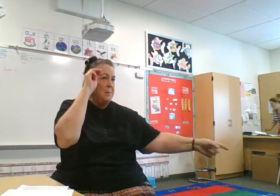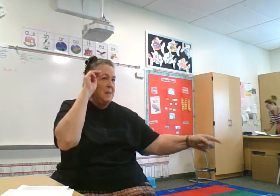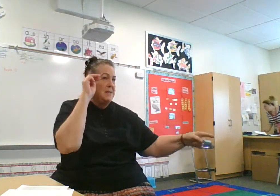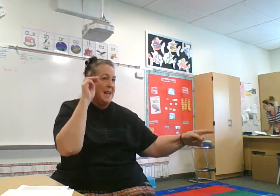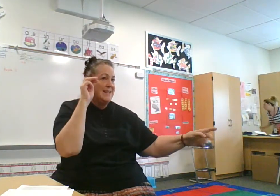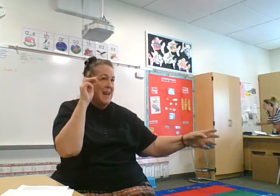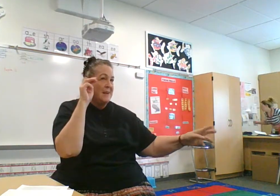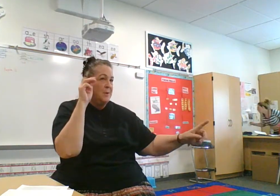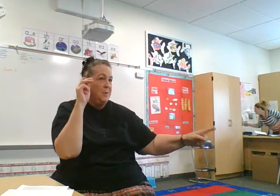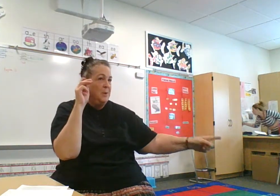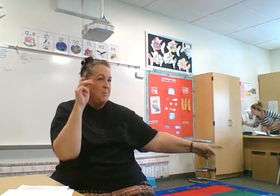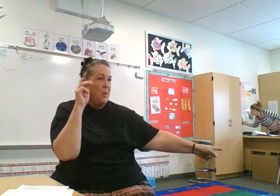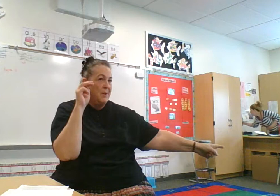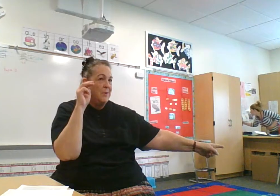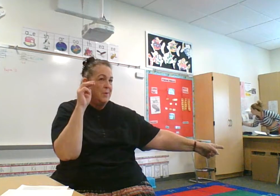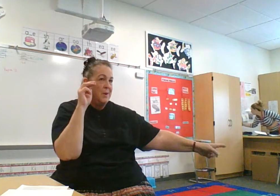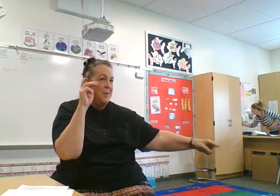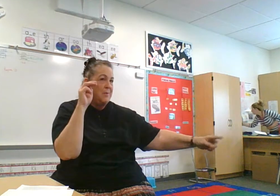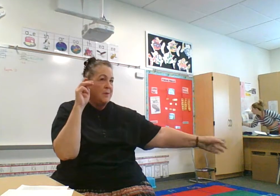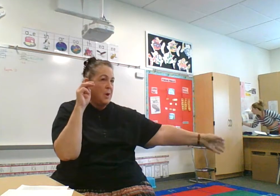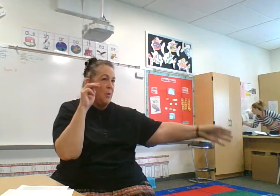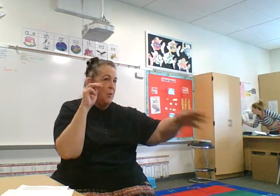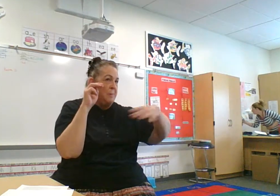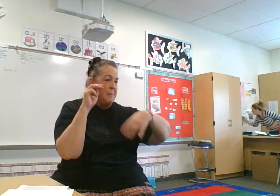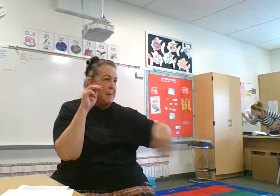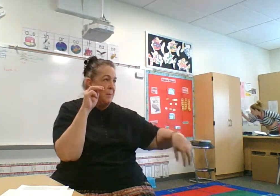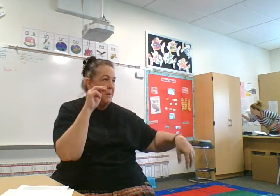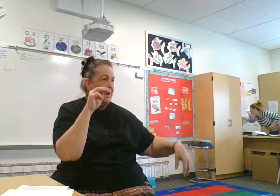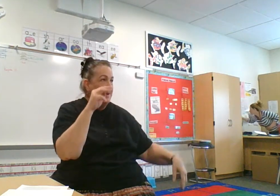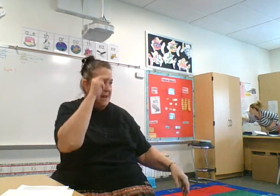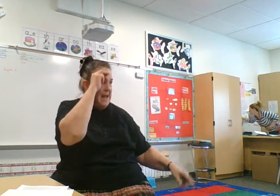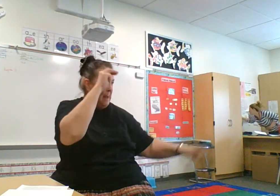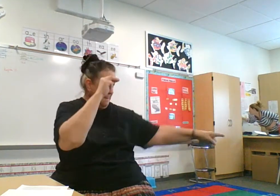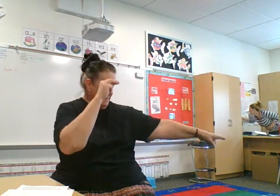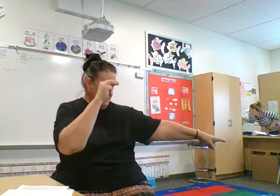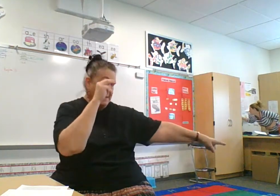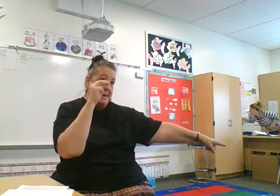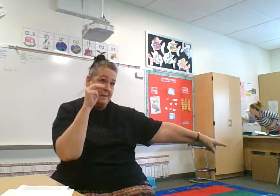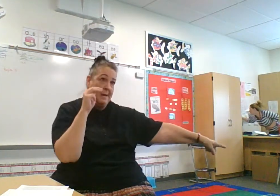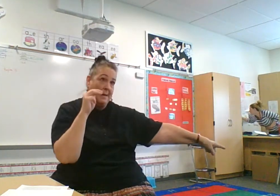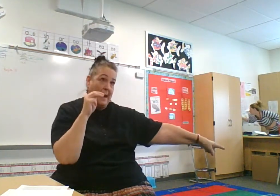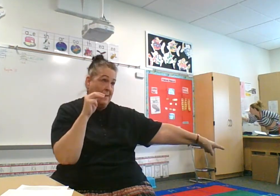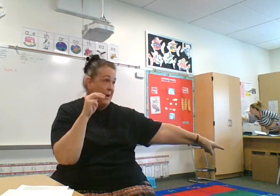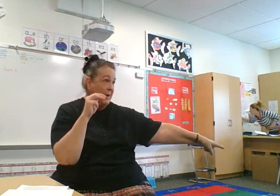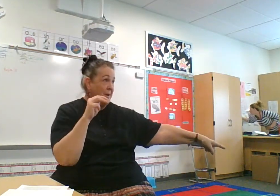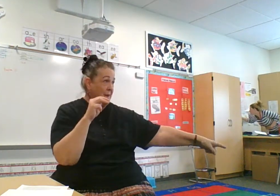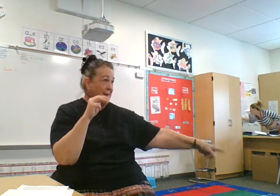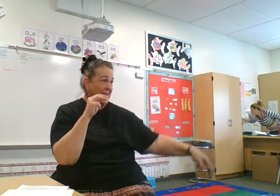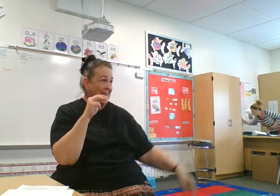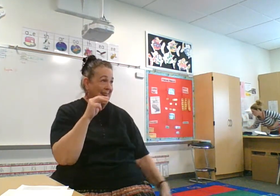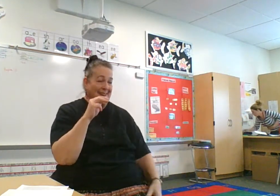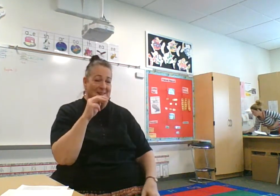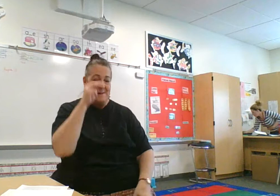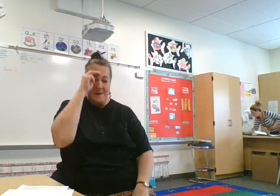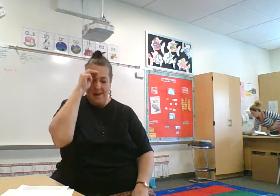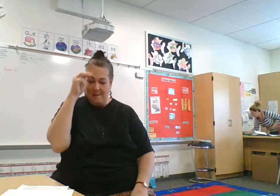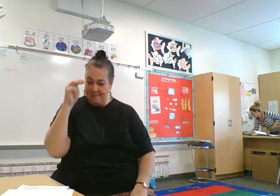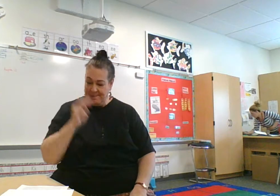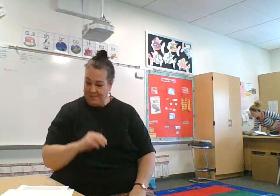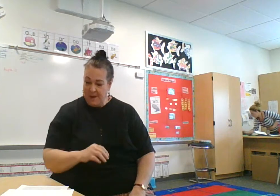be exact who you're pointing to, you know, and it's a whole group of people, him, that little guy there, yeah, him. But you